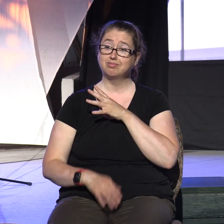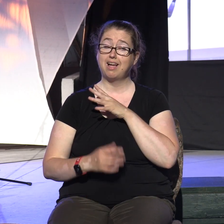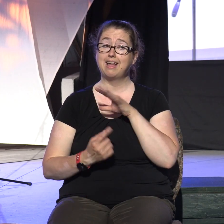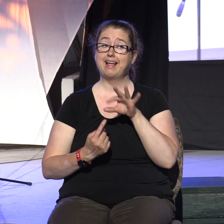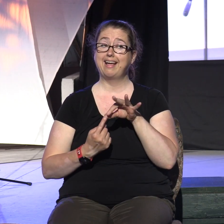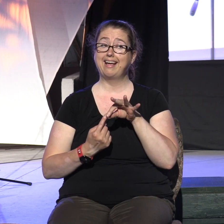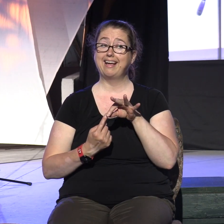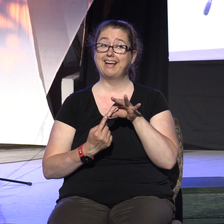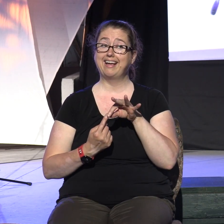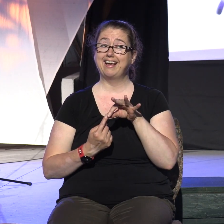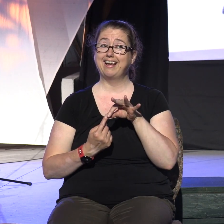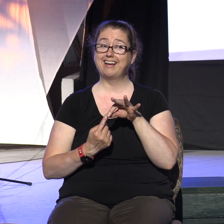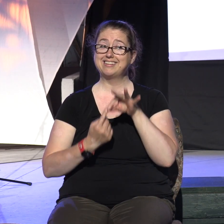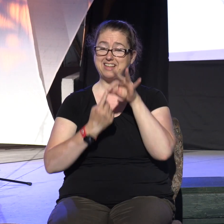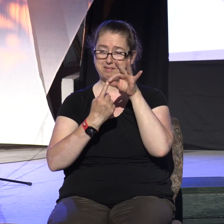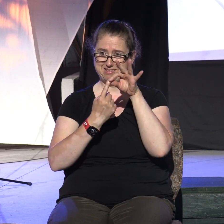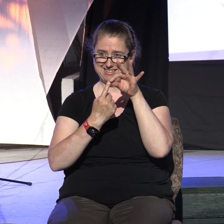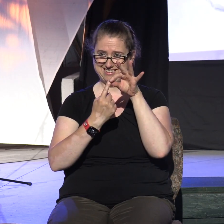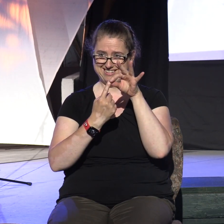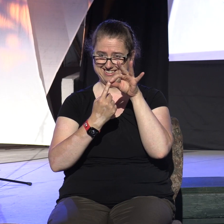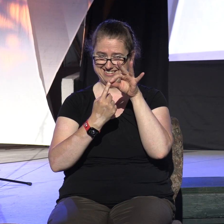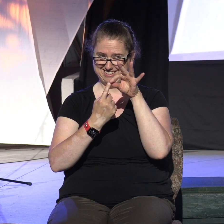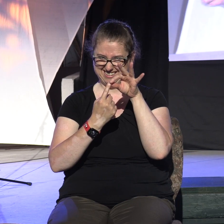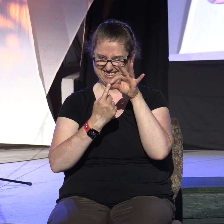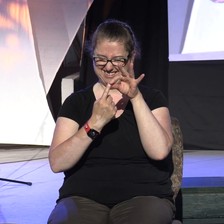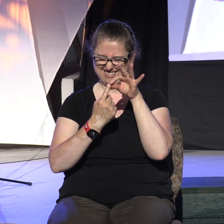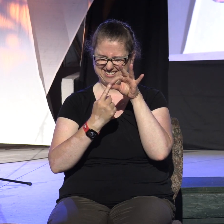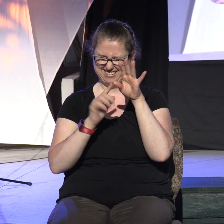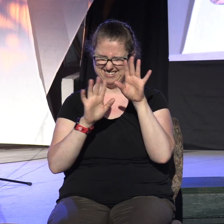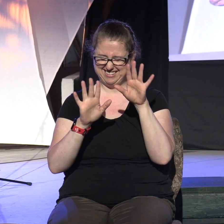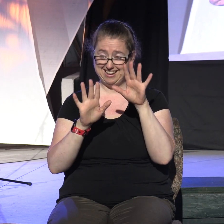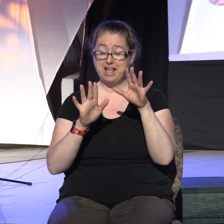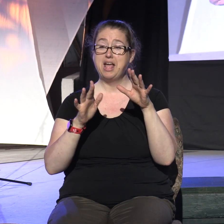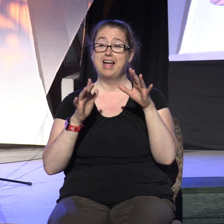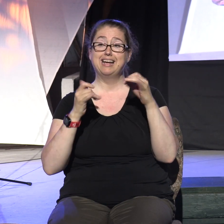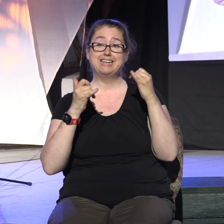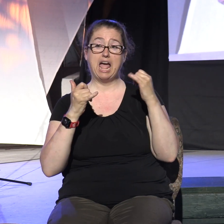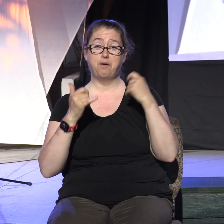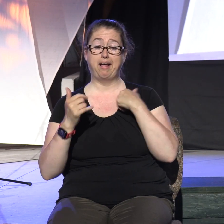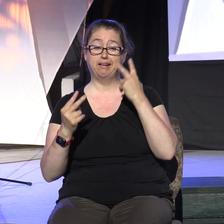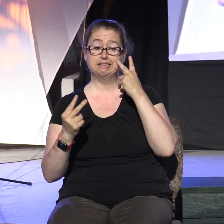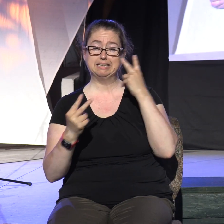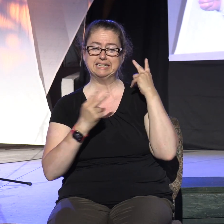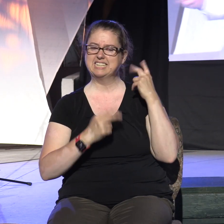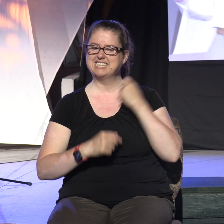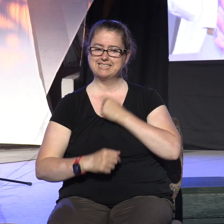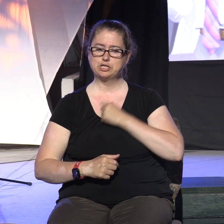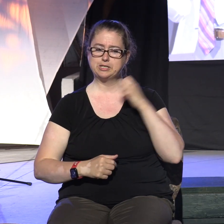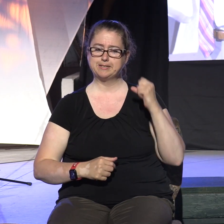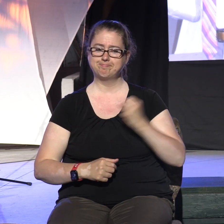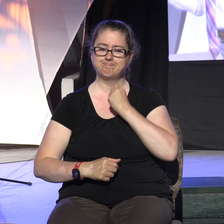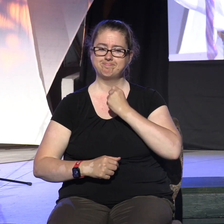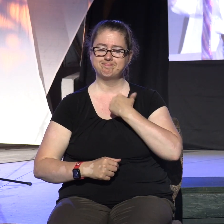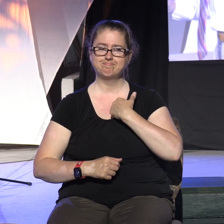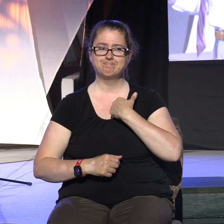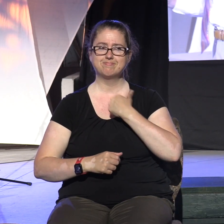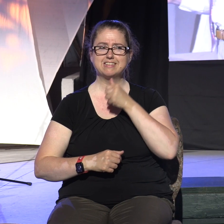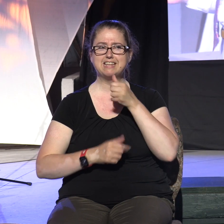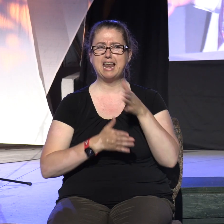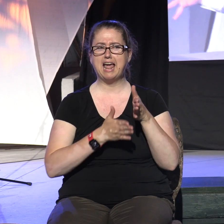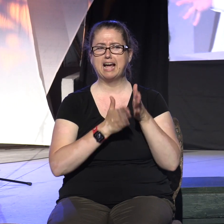not at least asking him, so how do you define compensated handsomely?